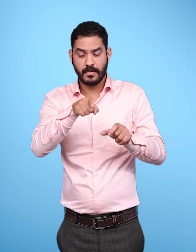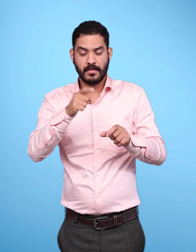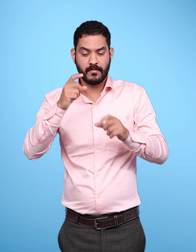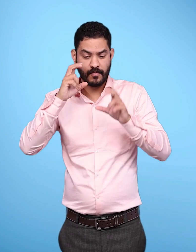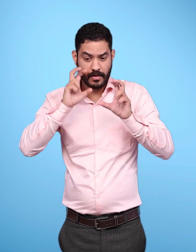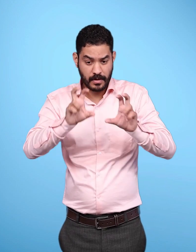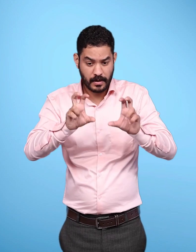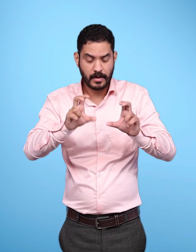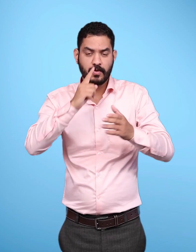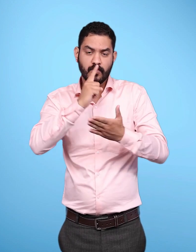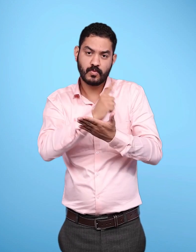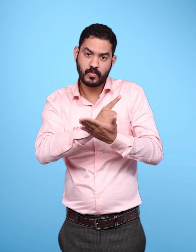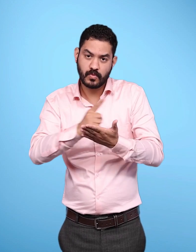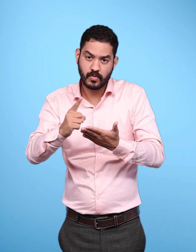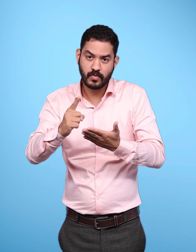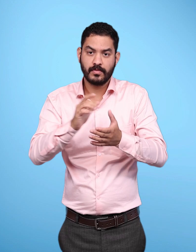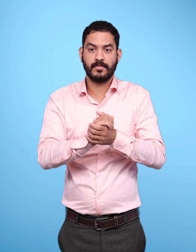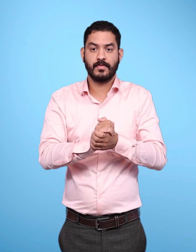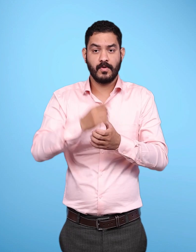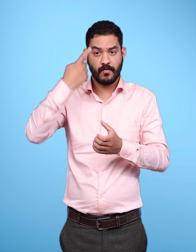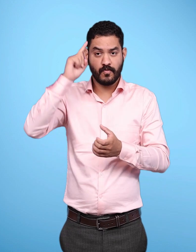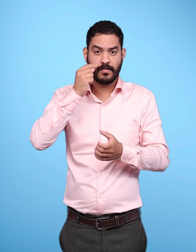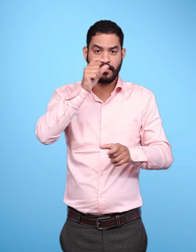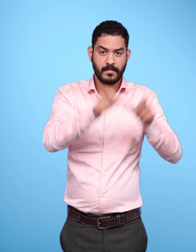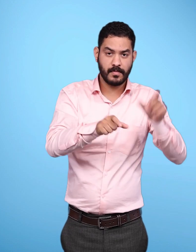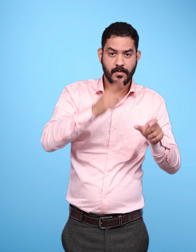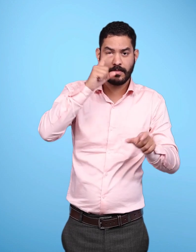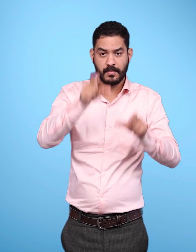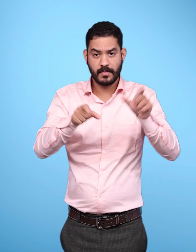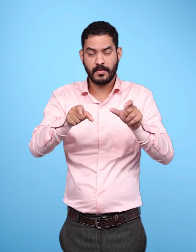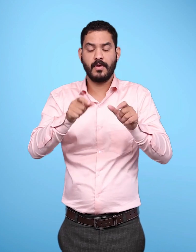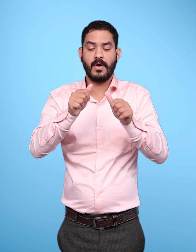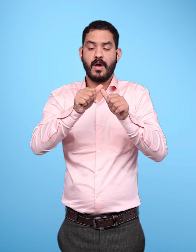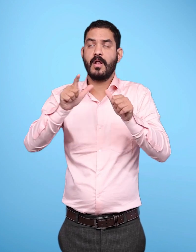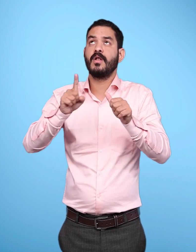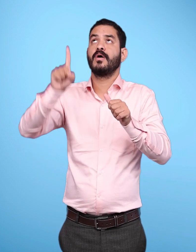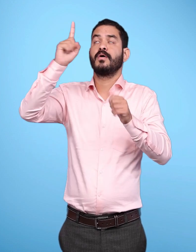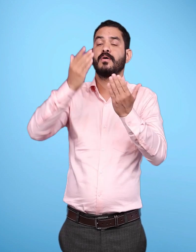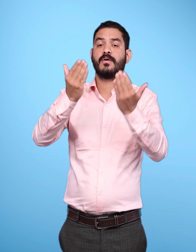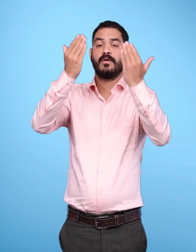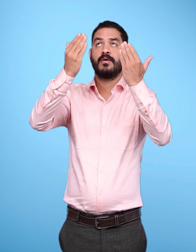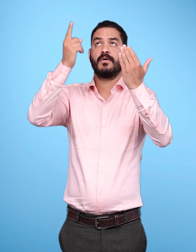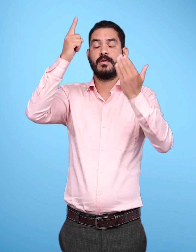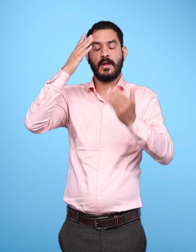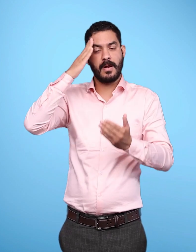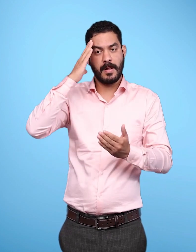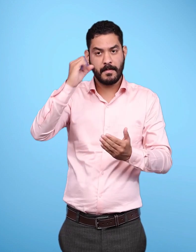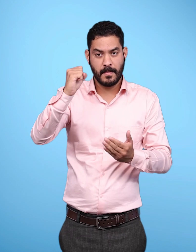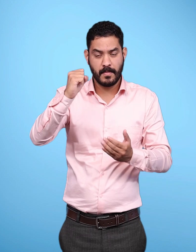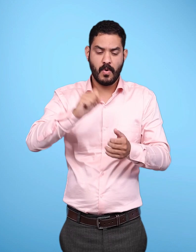for men and women who guard their chastity, and for men and women who engage much in Allah's